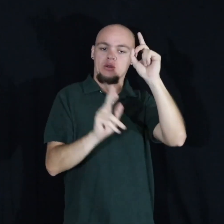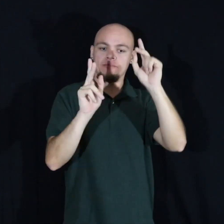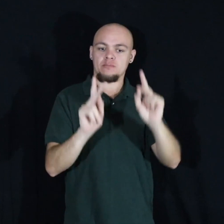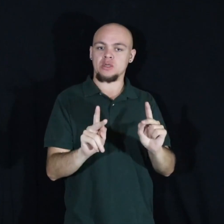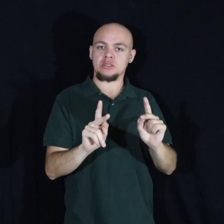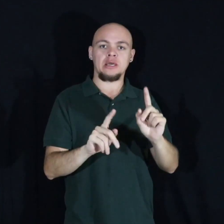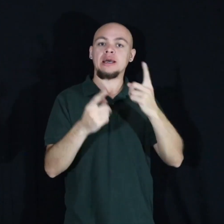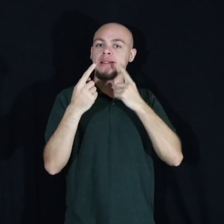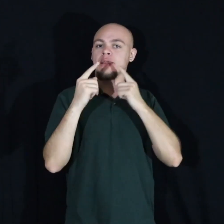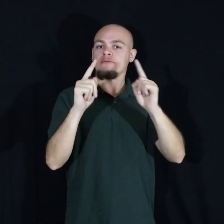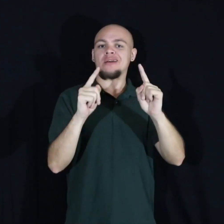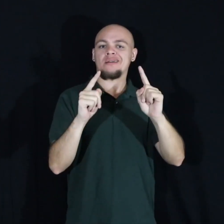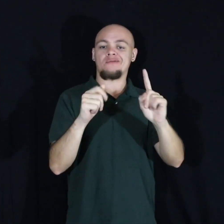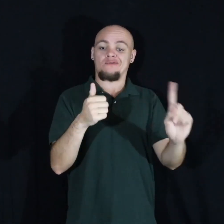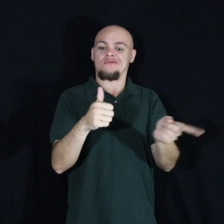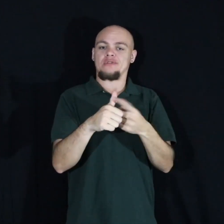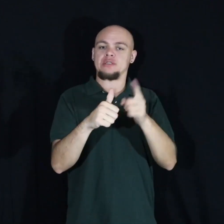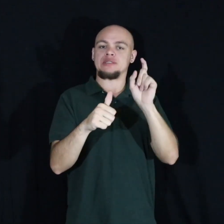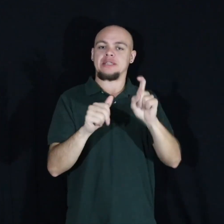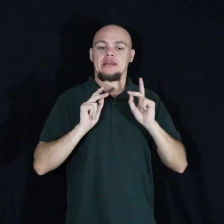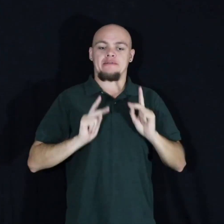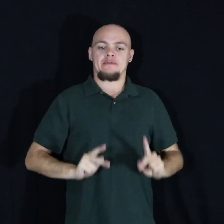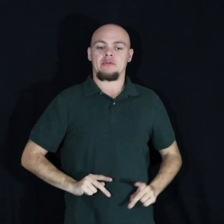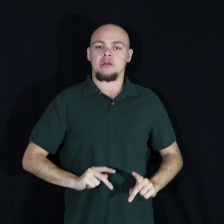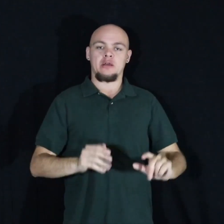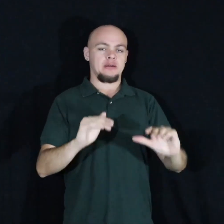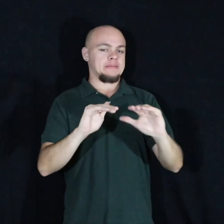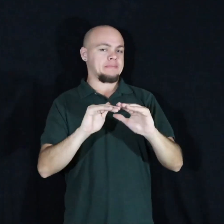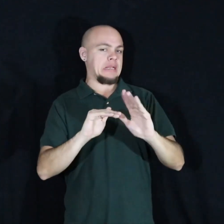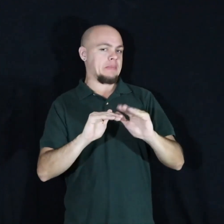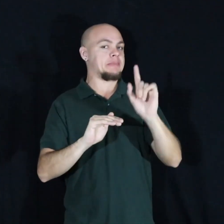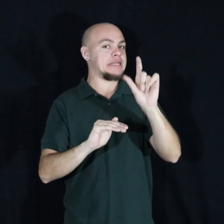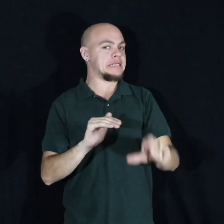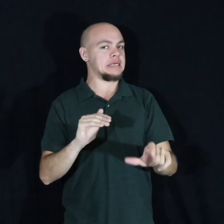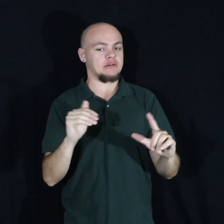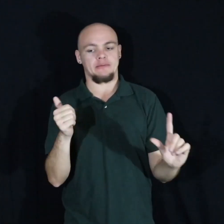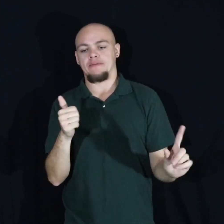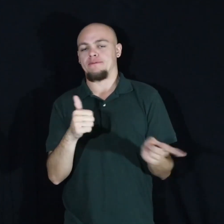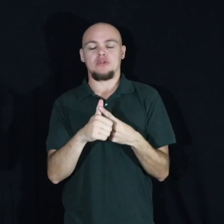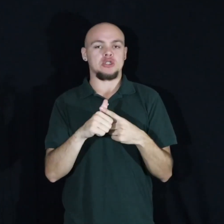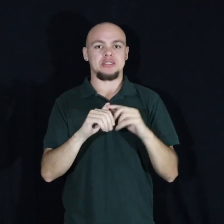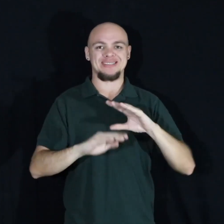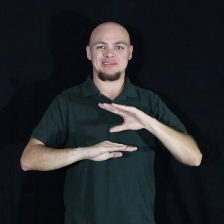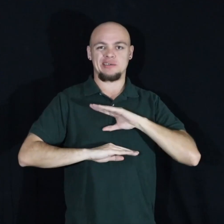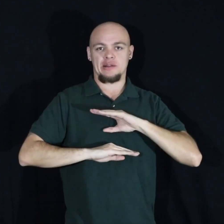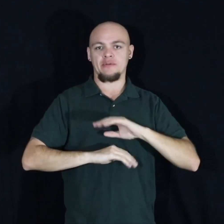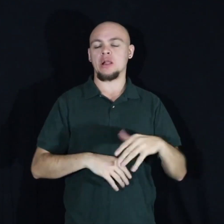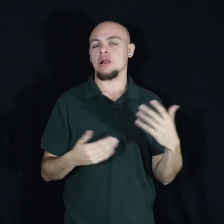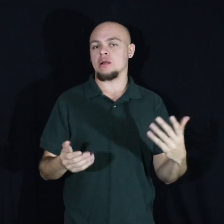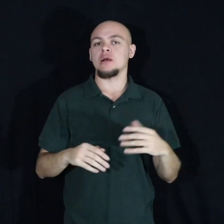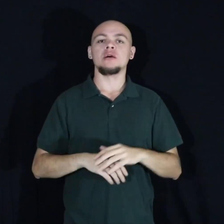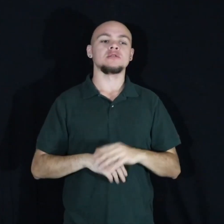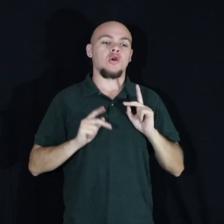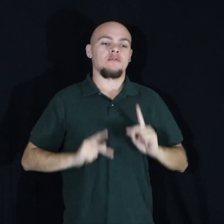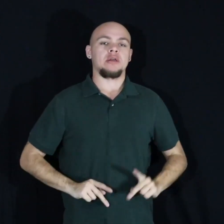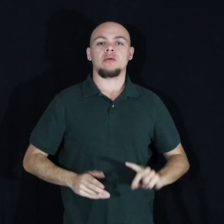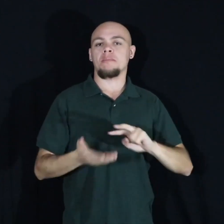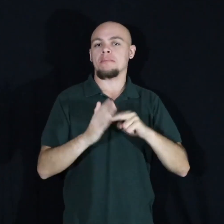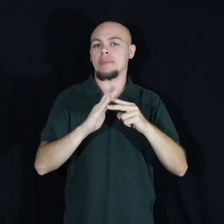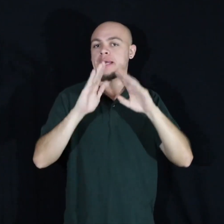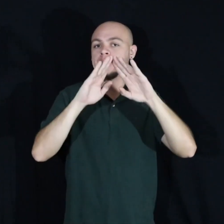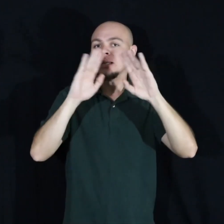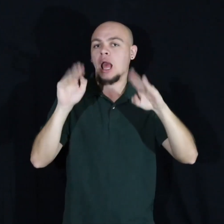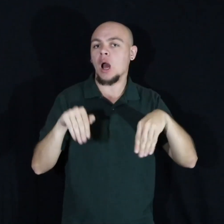cannot thrive if their basic physiological needs are not met. Physiological needs include things like shelter,